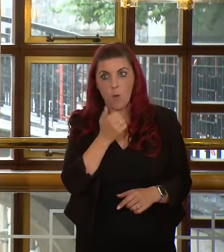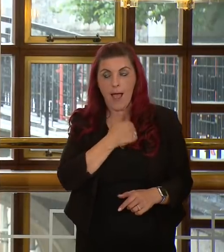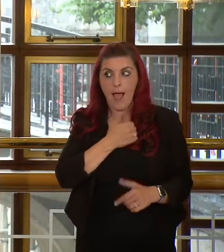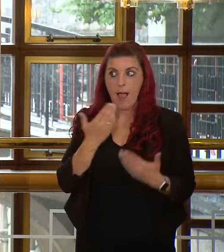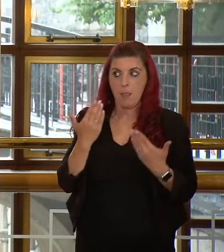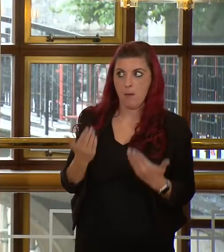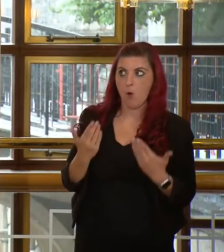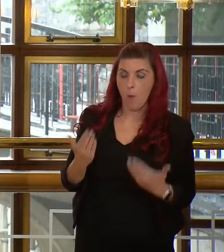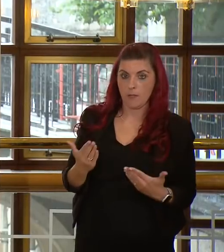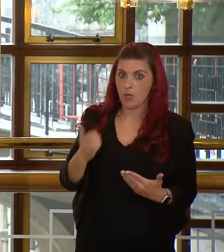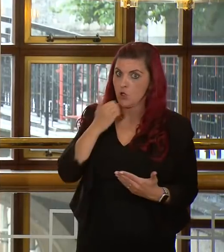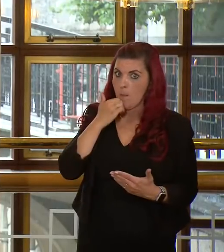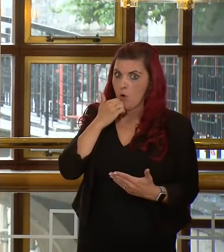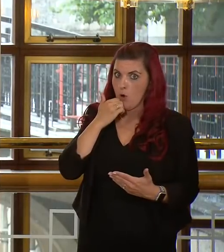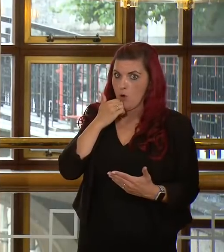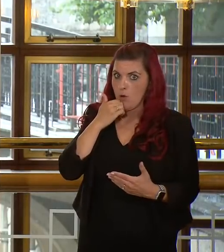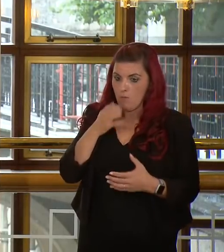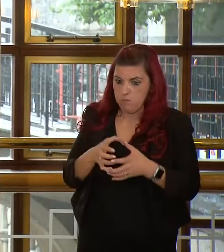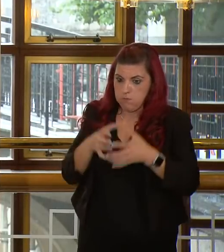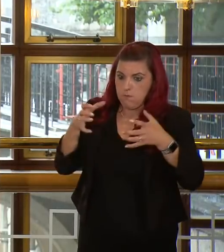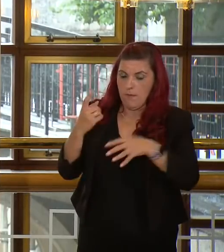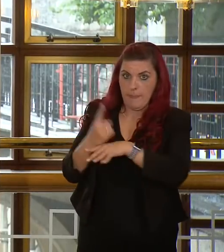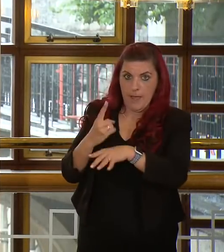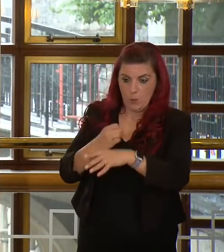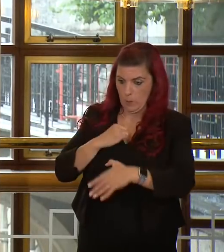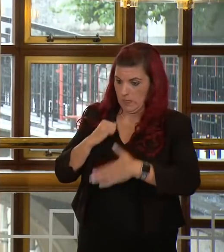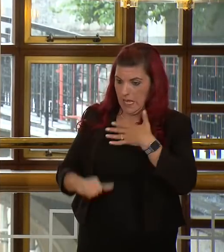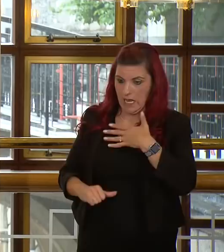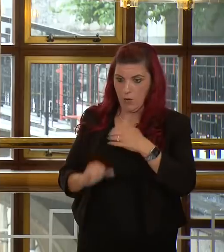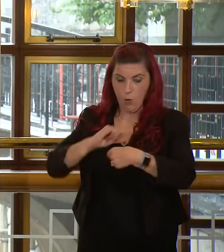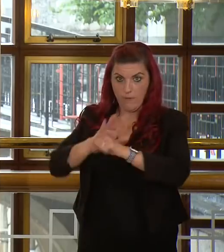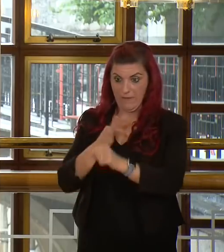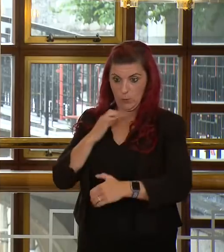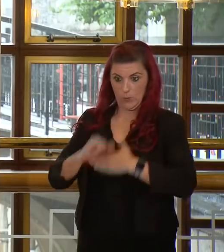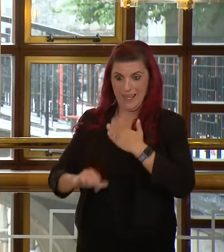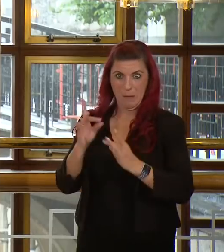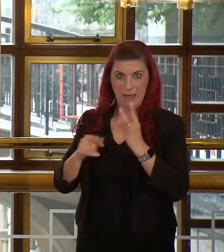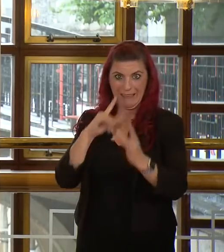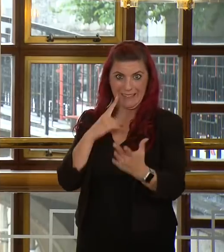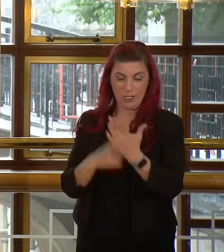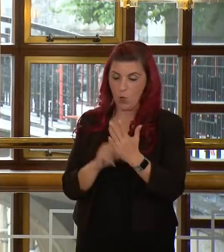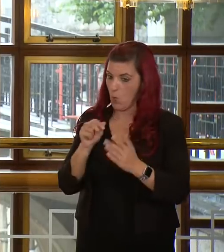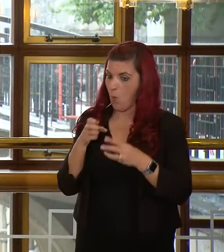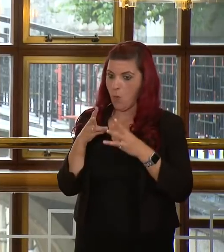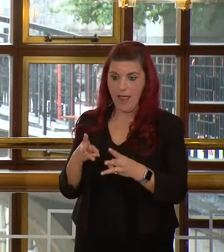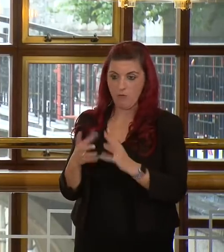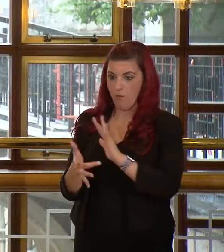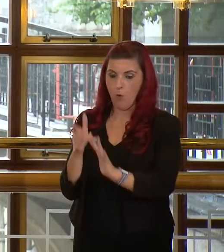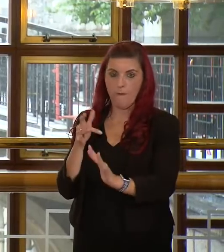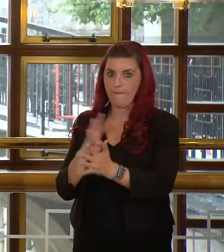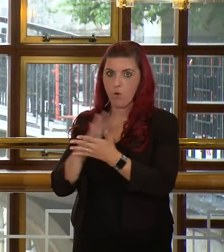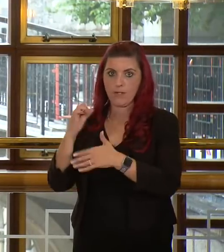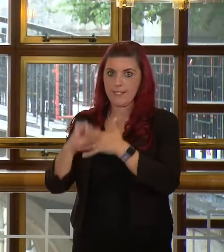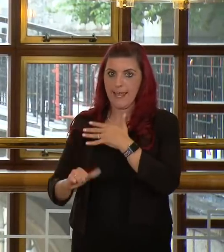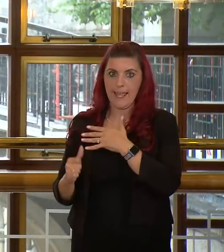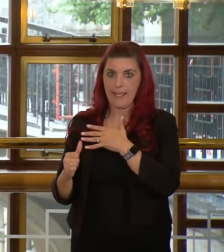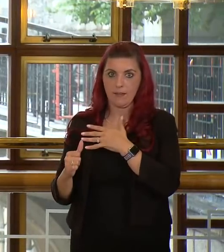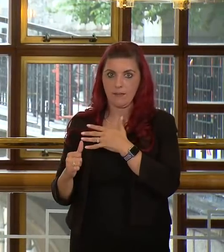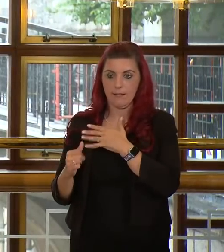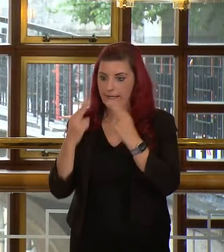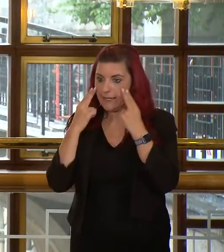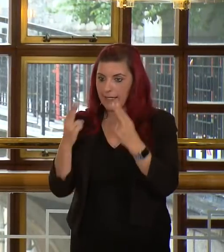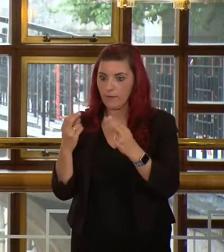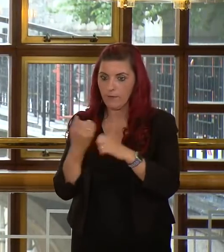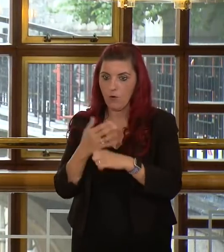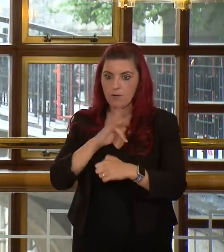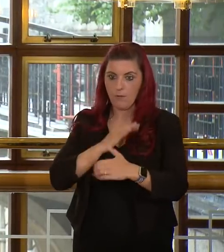incidence is very high in Britain. So if it was today, we would not be removing the 14-day requirement for travel from Britain. And in fact, we're